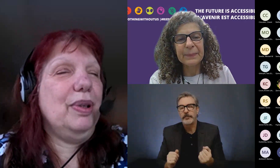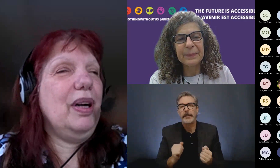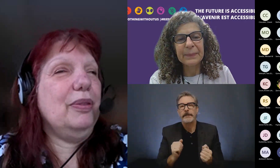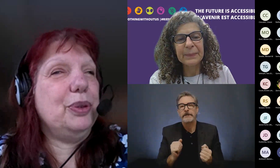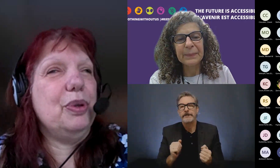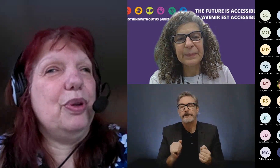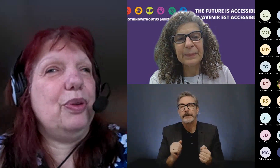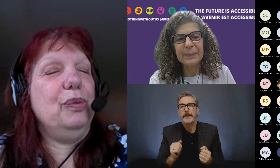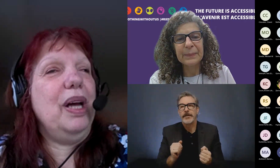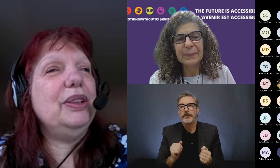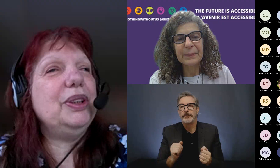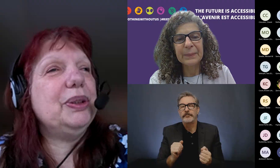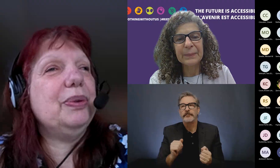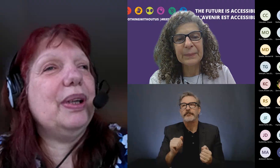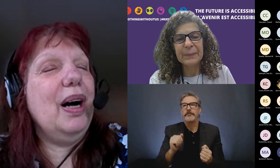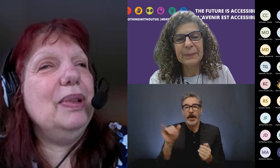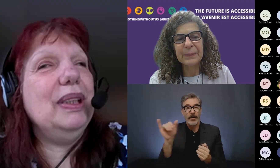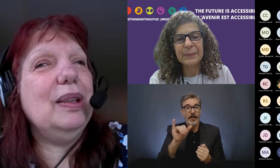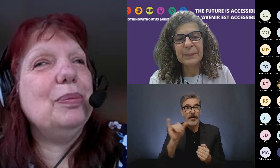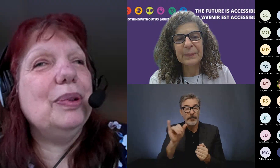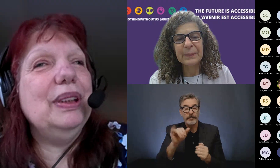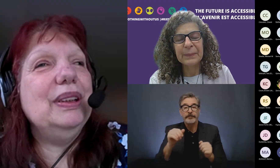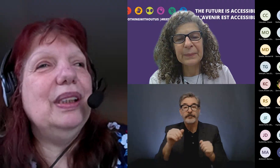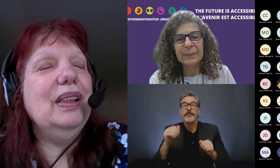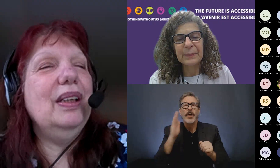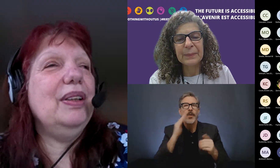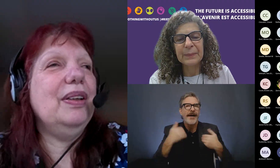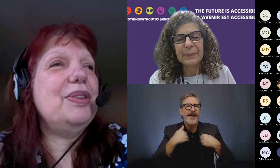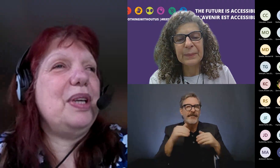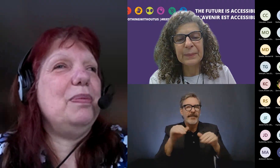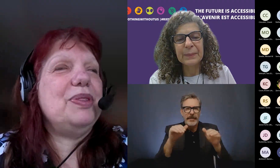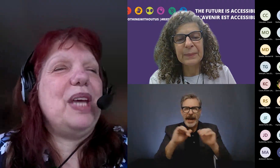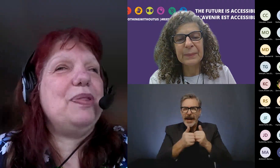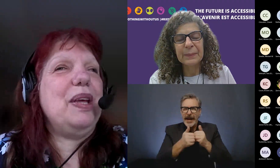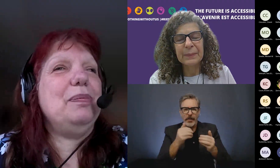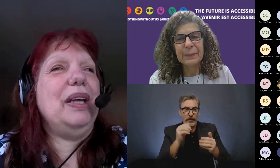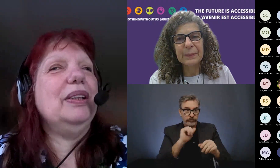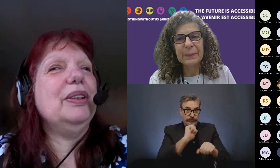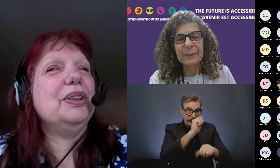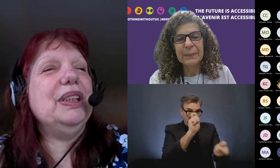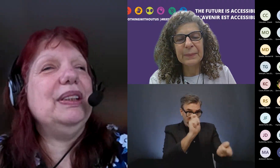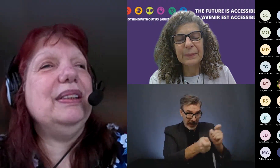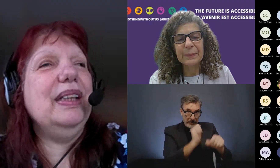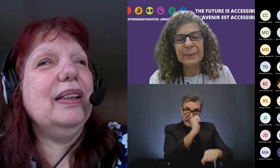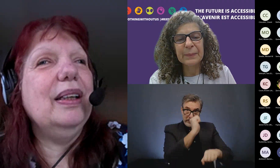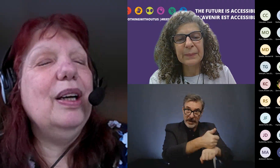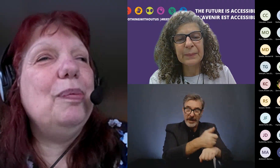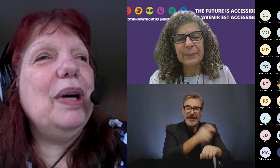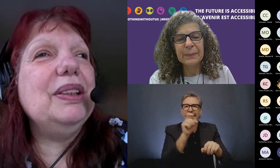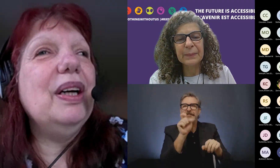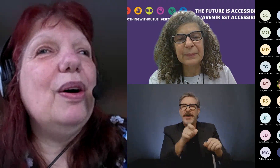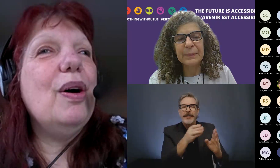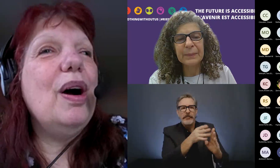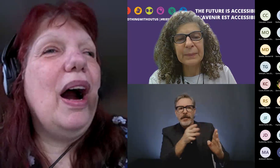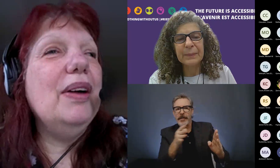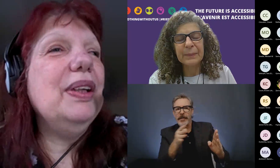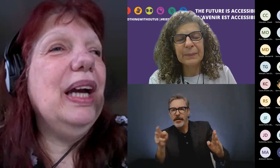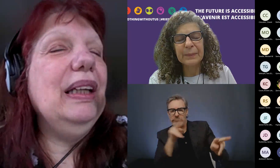certain number of tools or measures to accommodate employees, there are some steps that managers need to take.